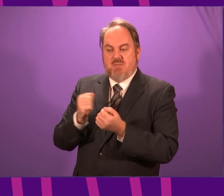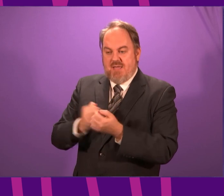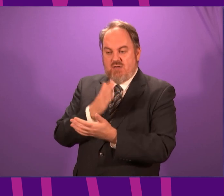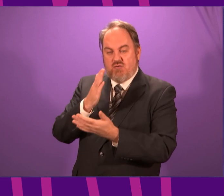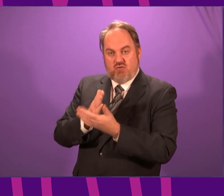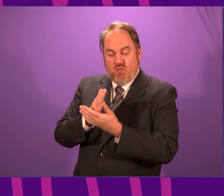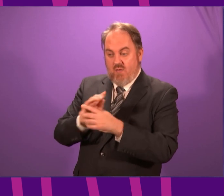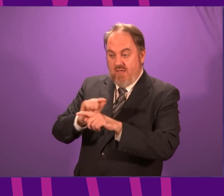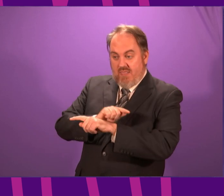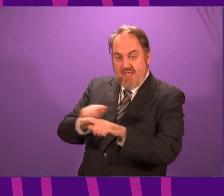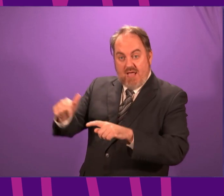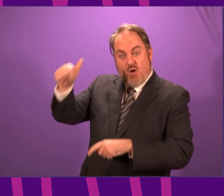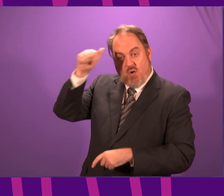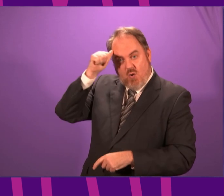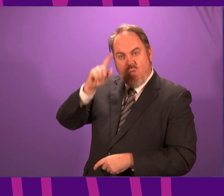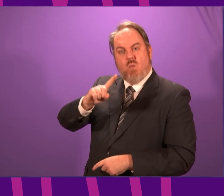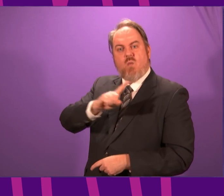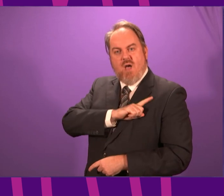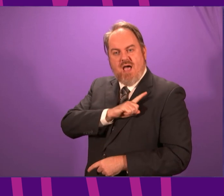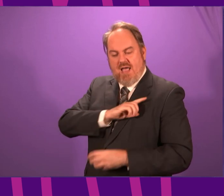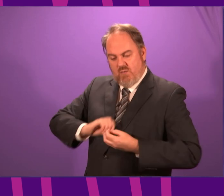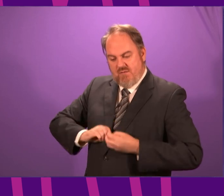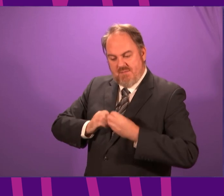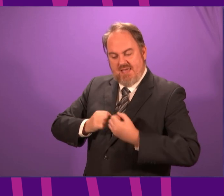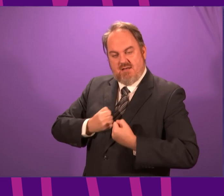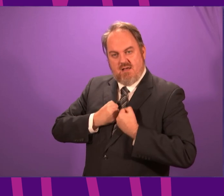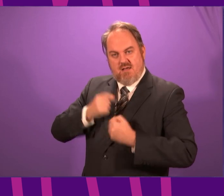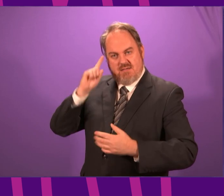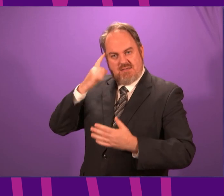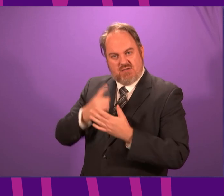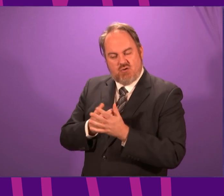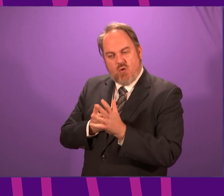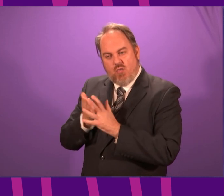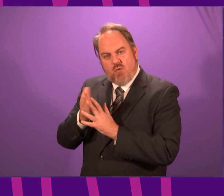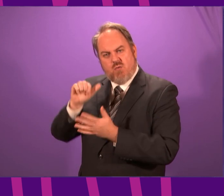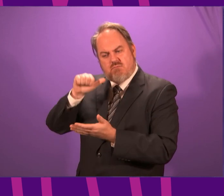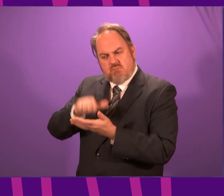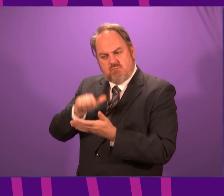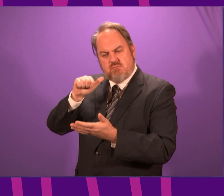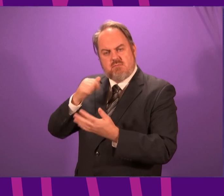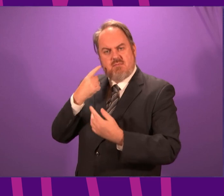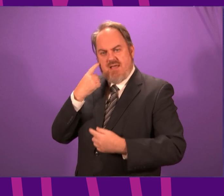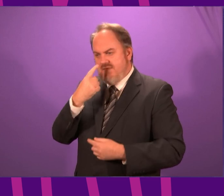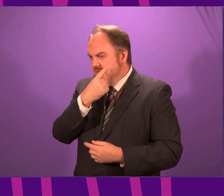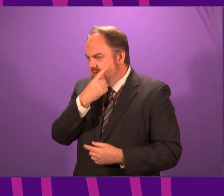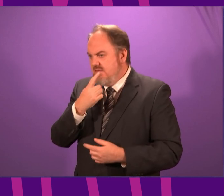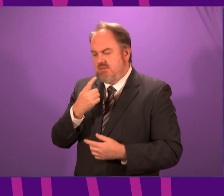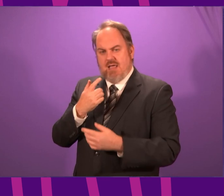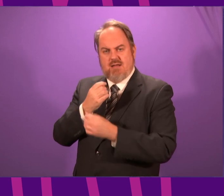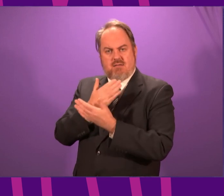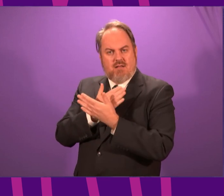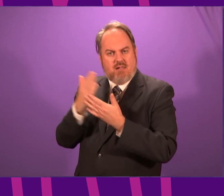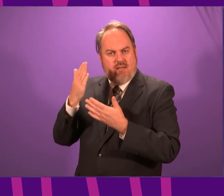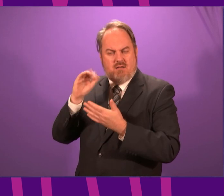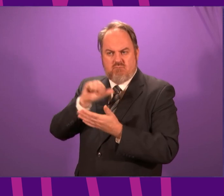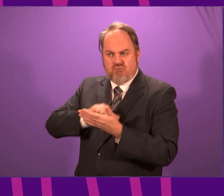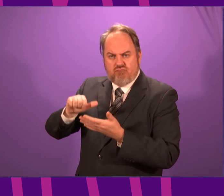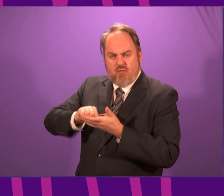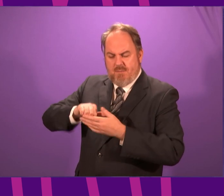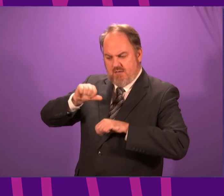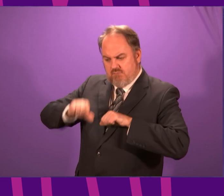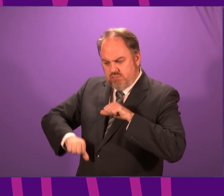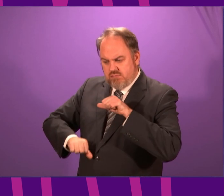that decision-making has been based on clear evidence, clear thinking, and something that they can accept.